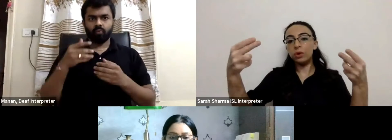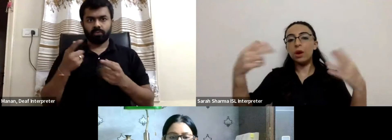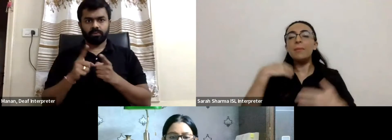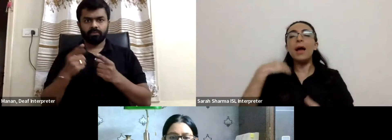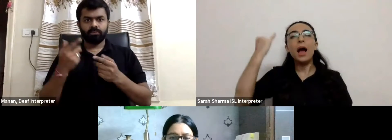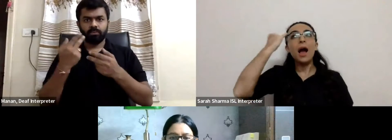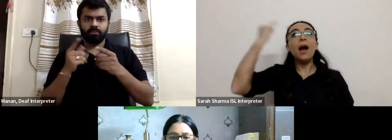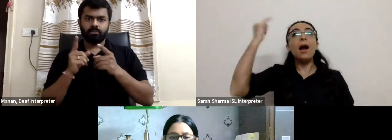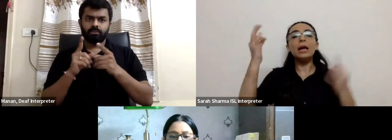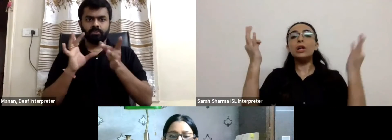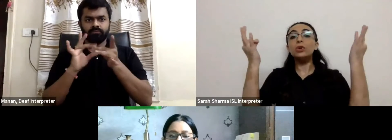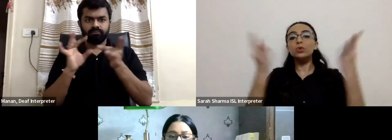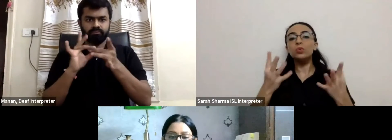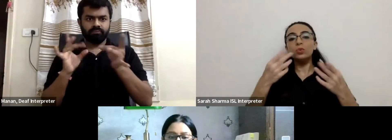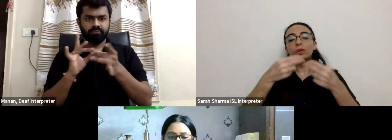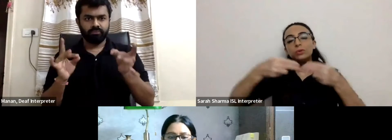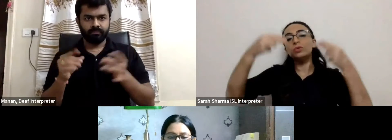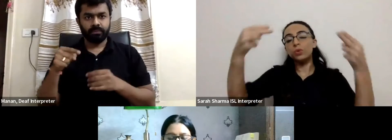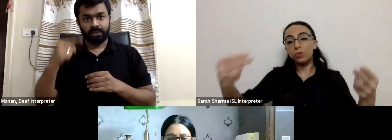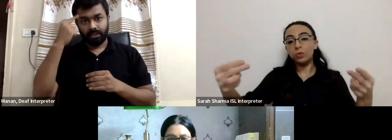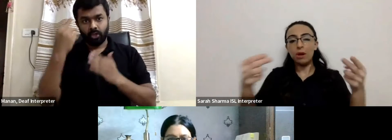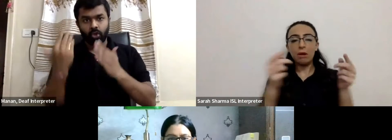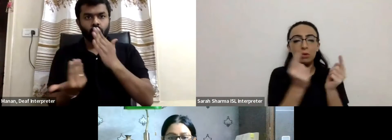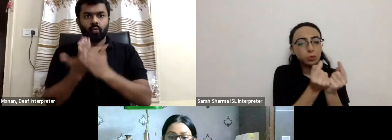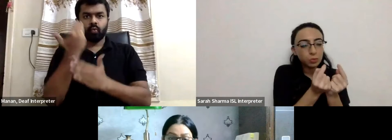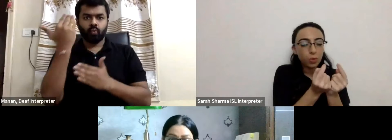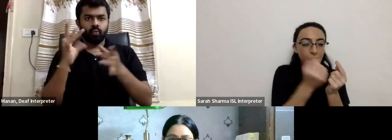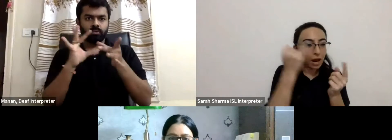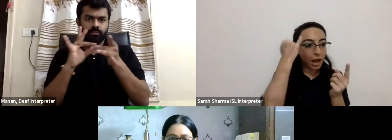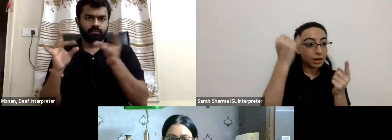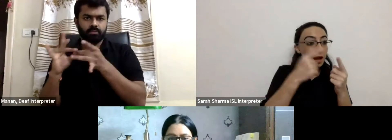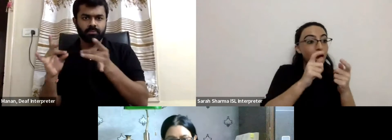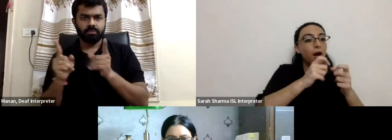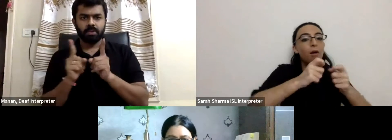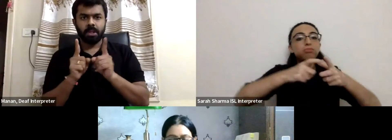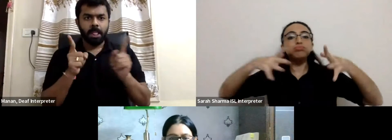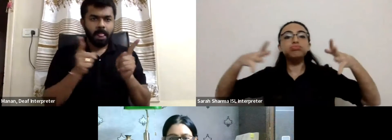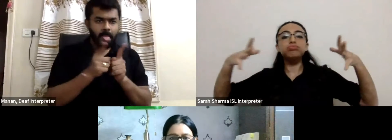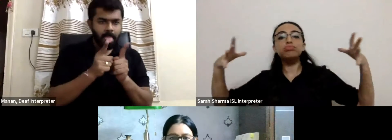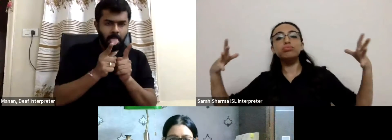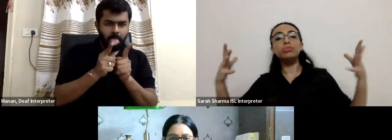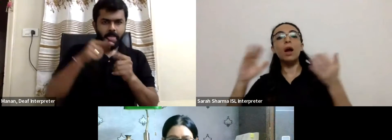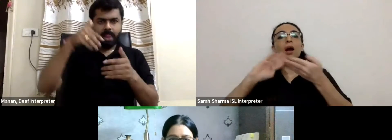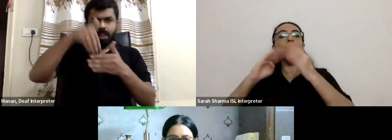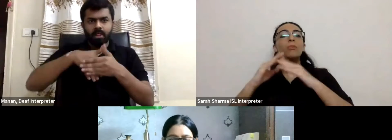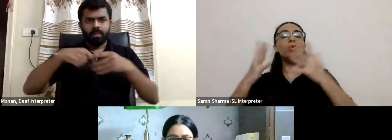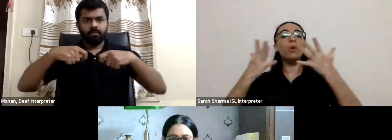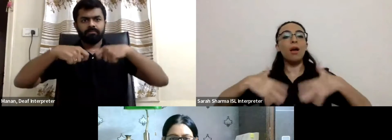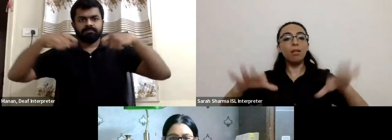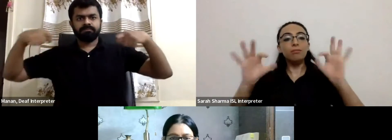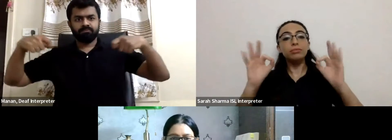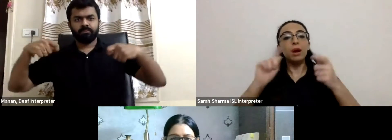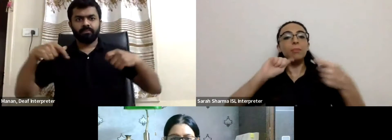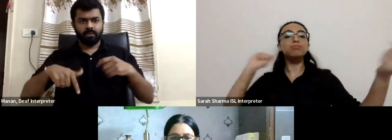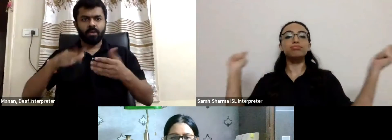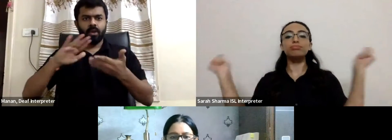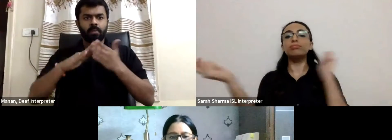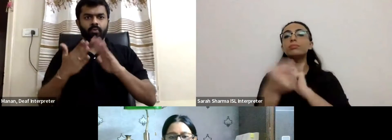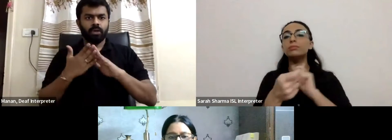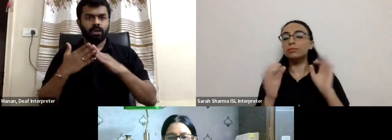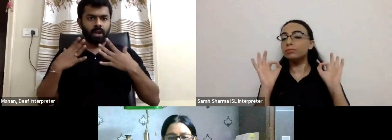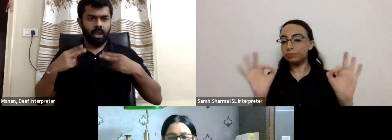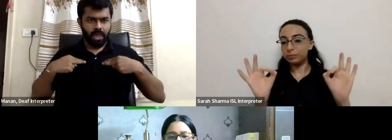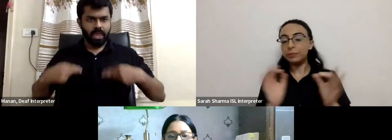that transformed into major changes in community health in general. Right.